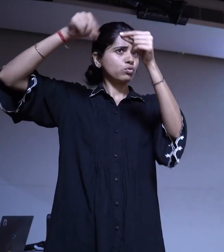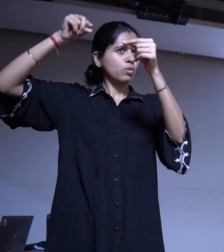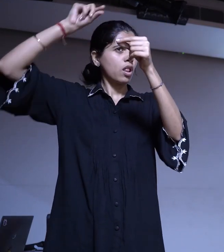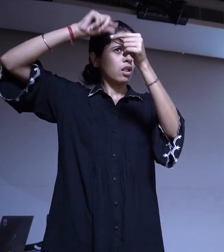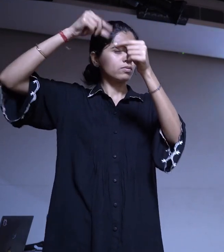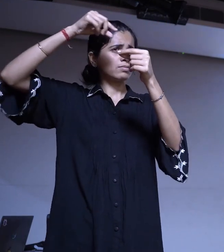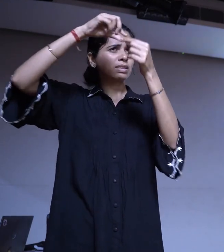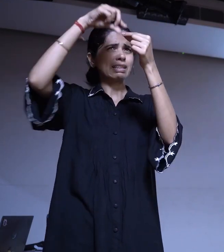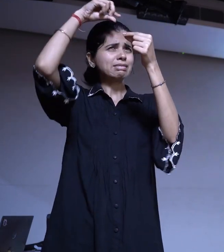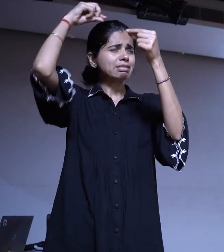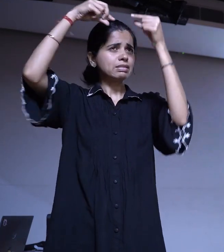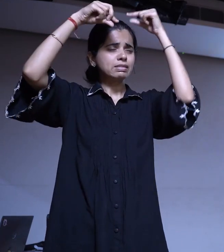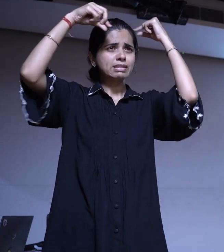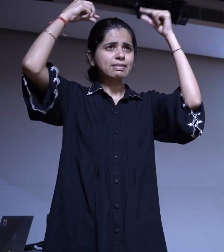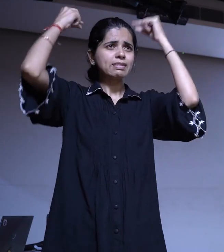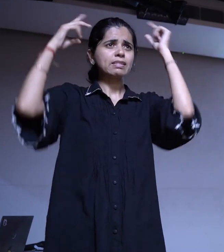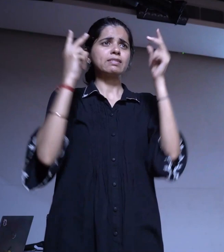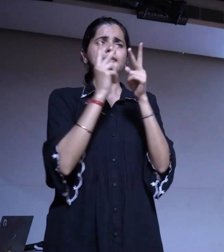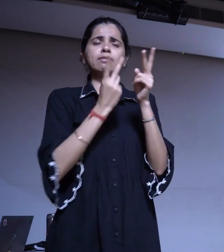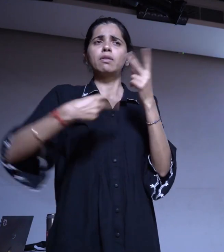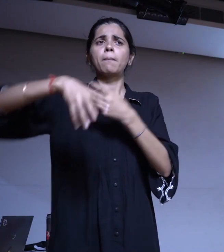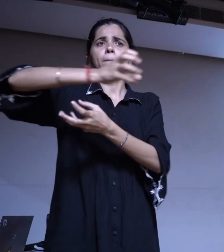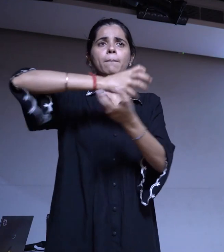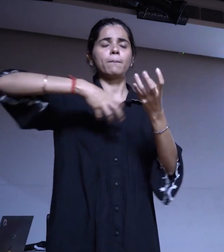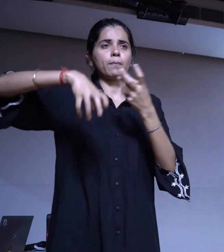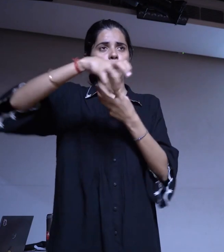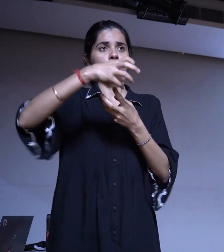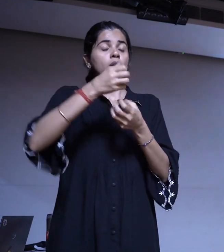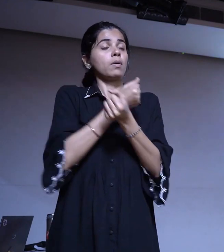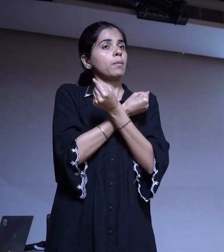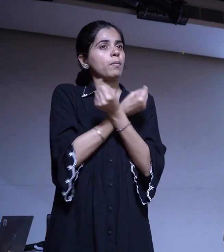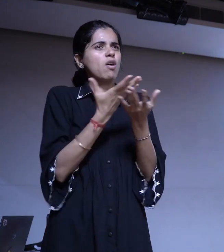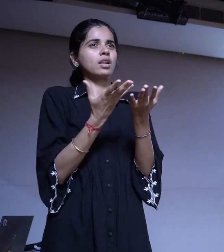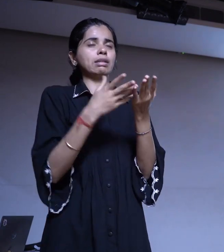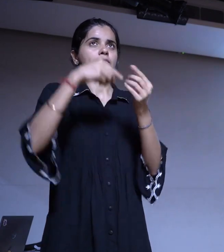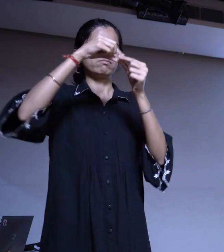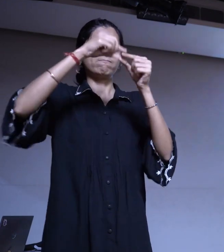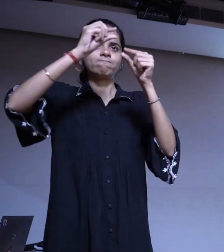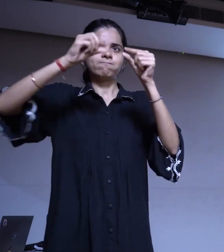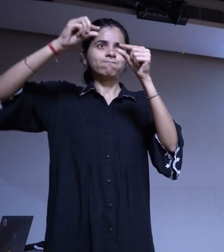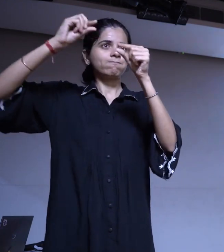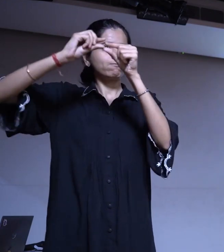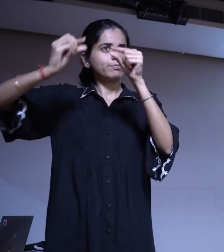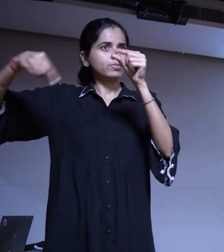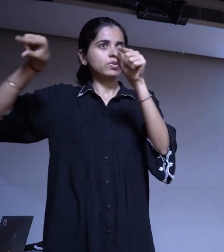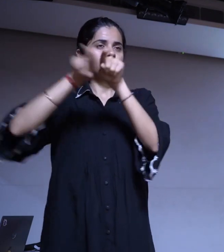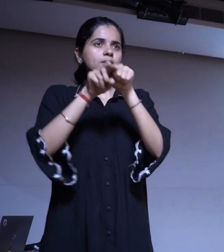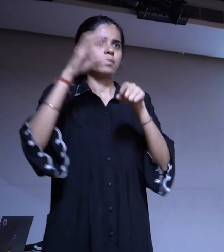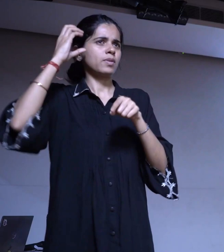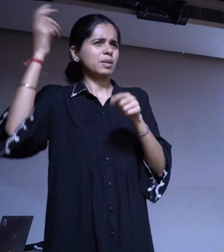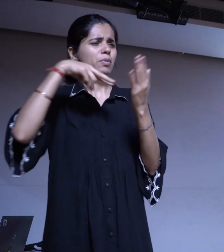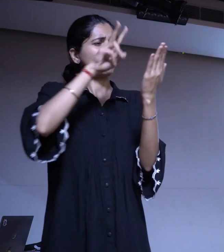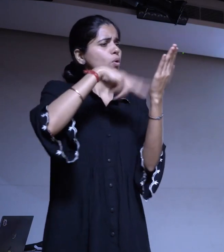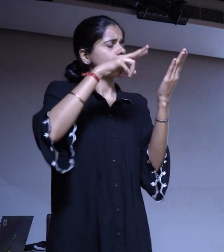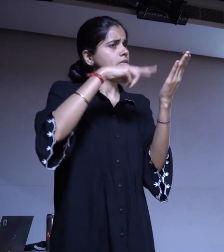know some differences between um more and less just like in the context of